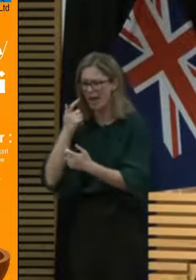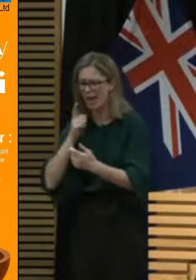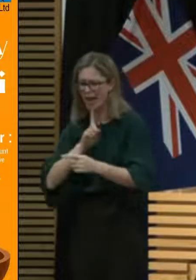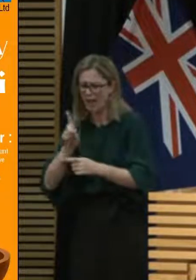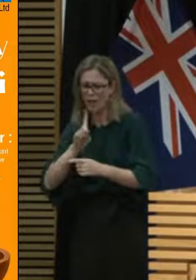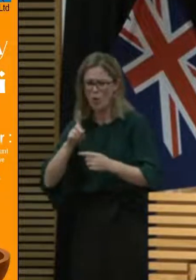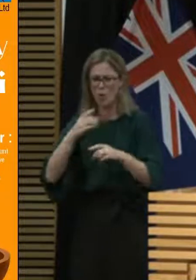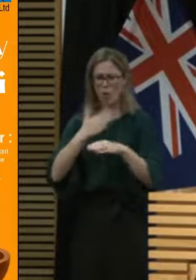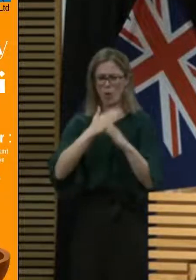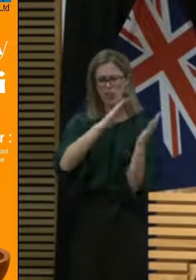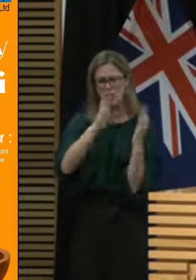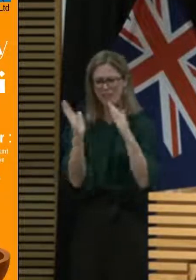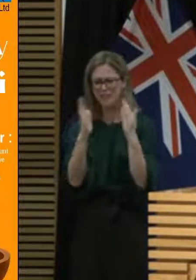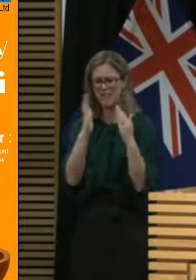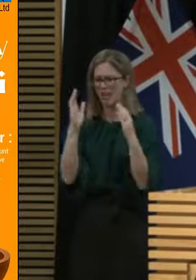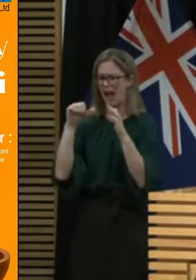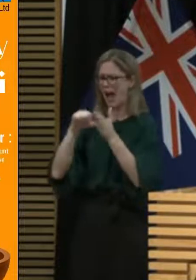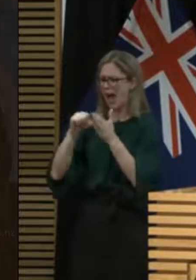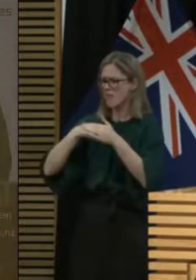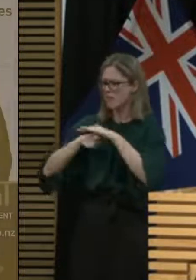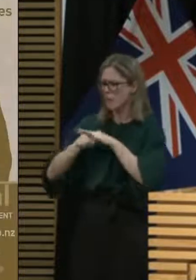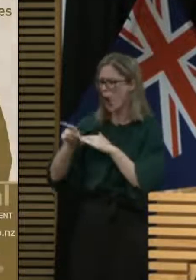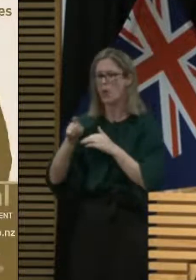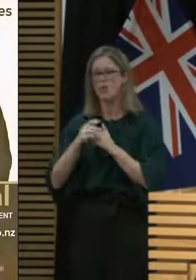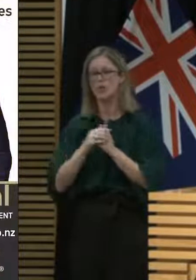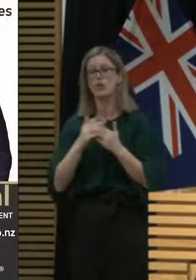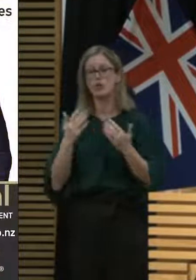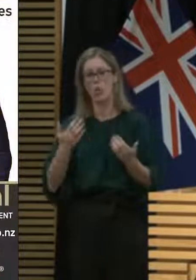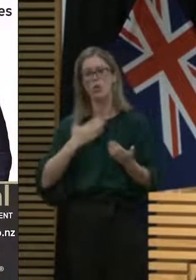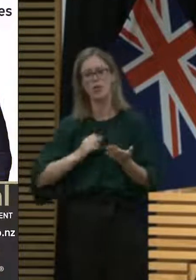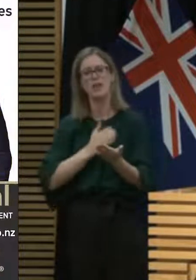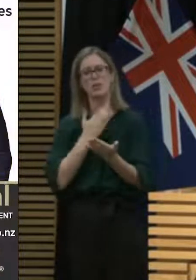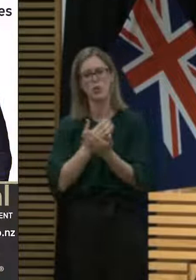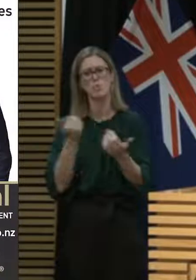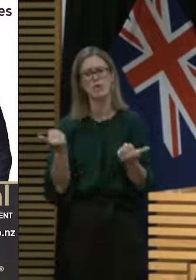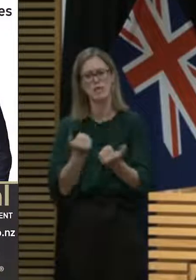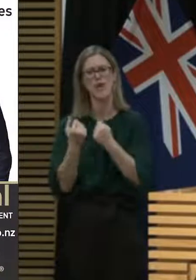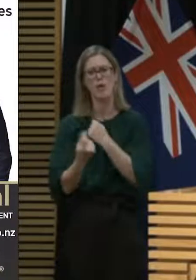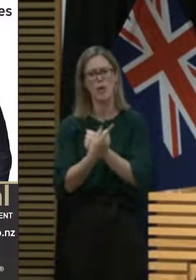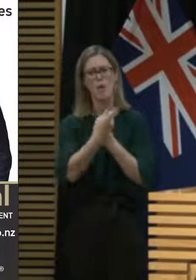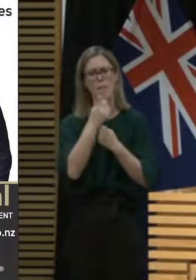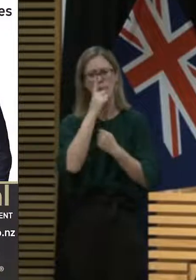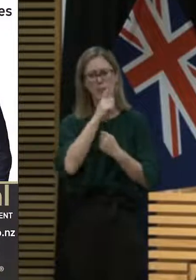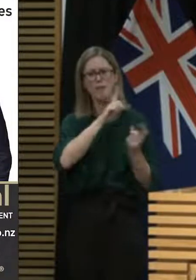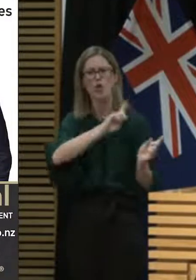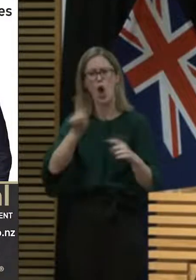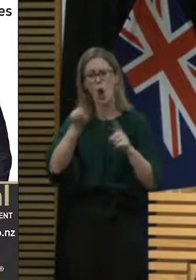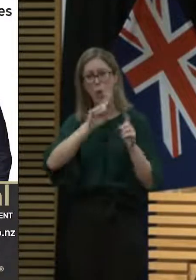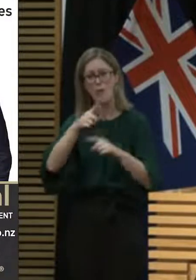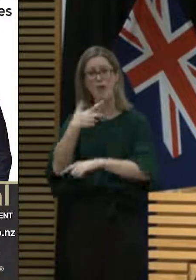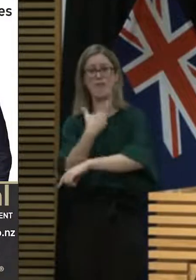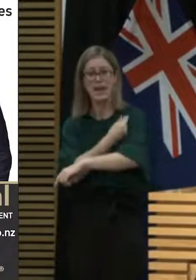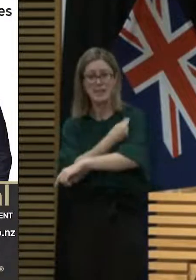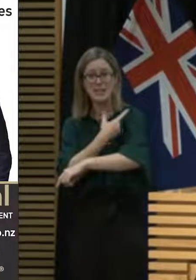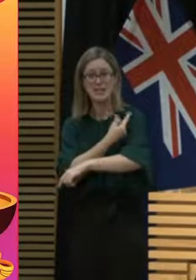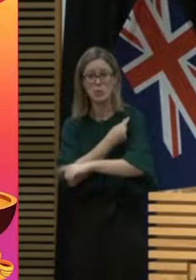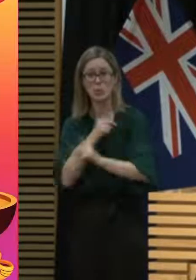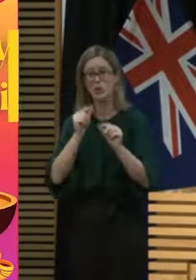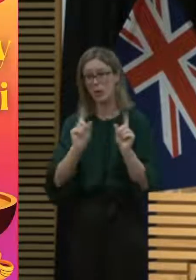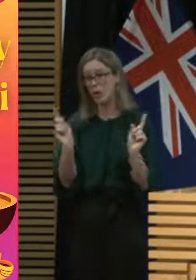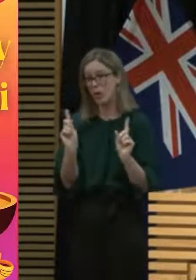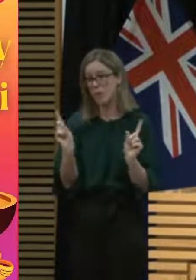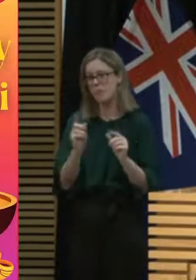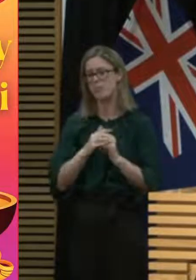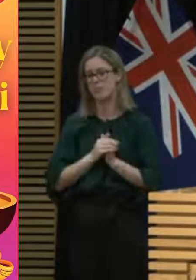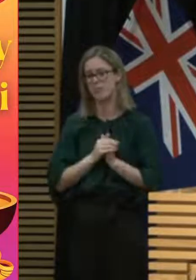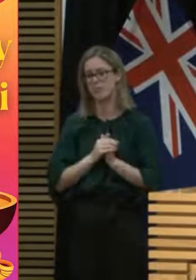duties, shift work, or other complications. To make sure that there are as many opportunities as possible for workers to get vaccinated, We're also